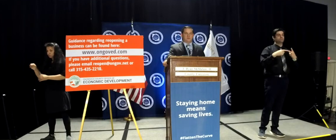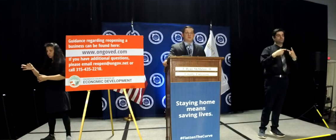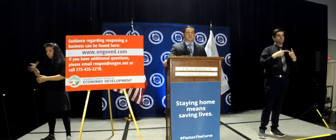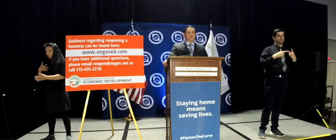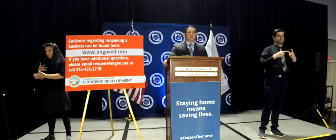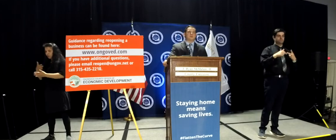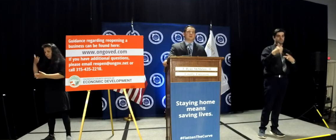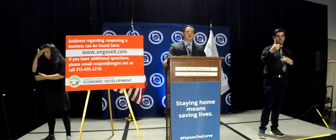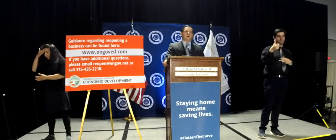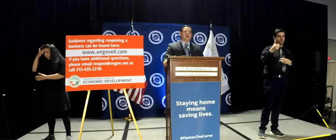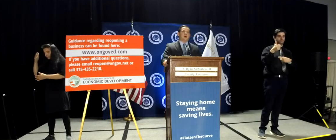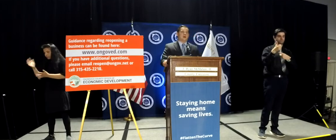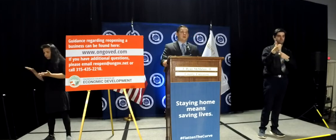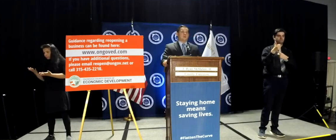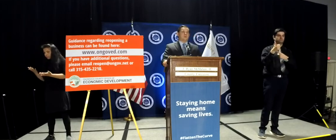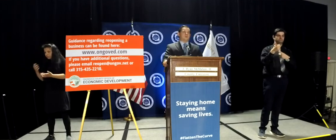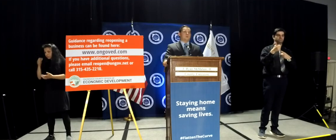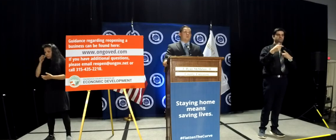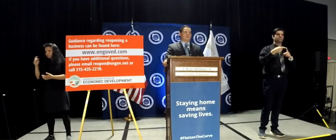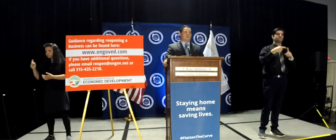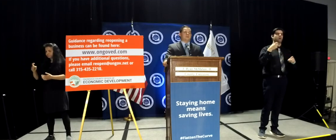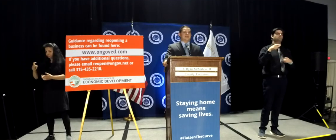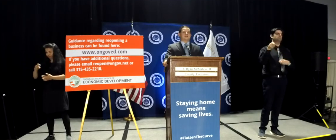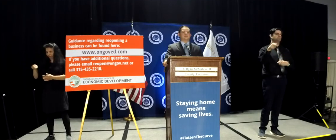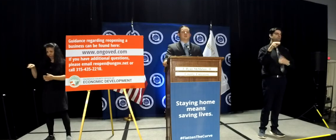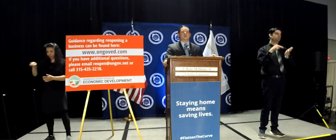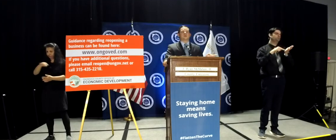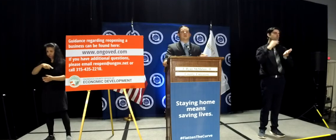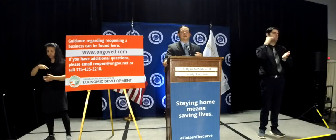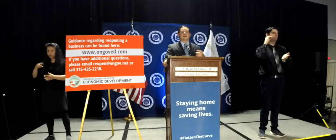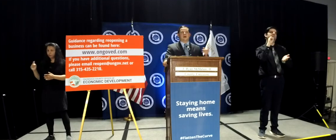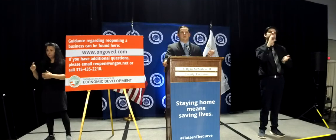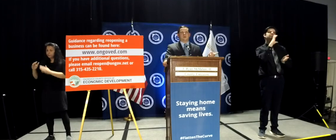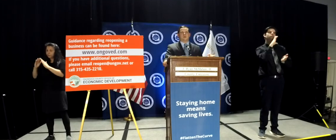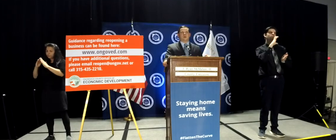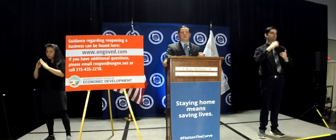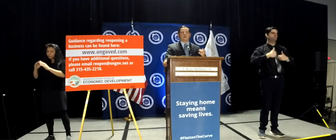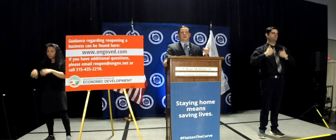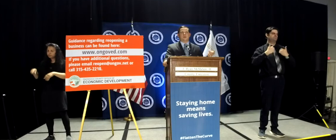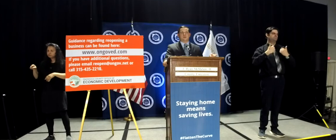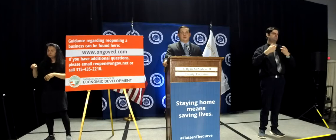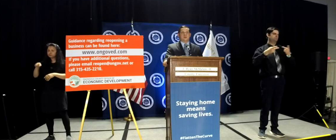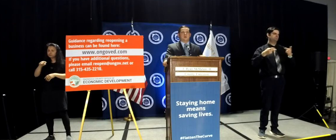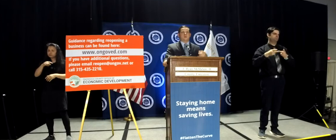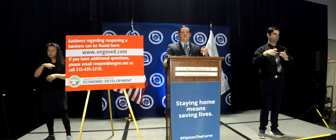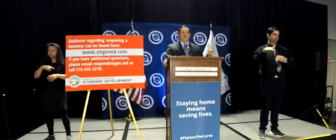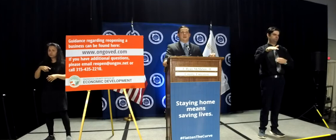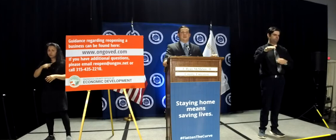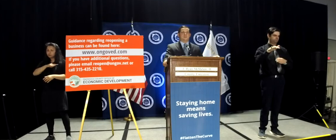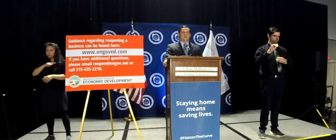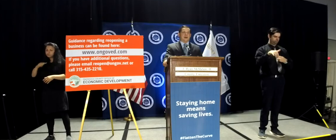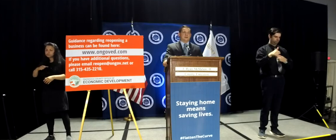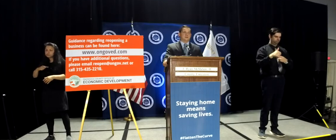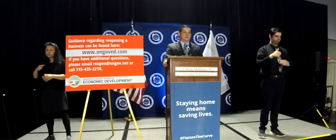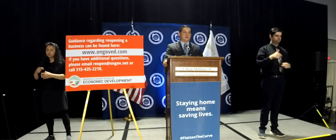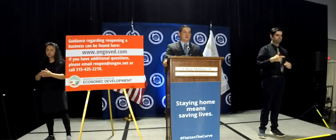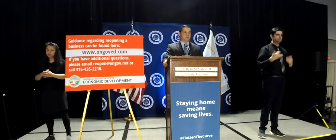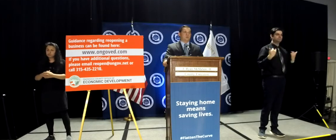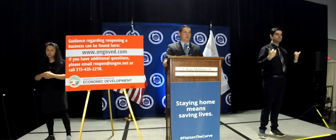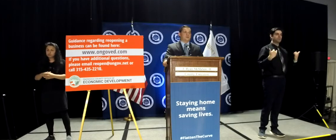senior living facilities. Remember, we're testing twice a week now, nursing home employees. We're finding